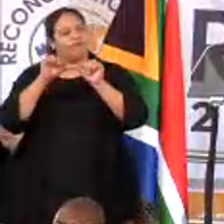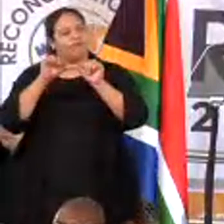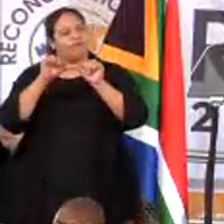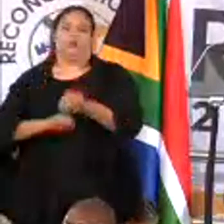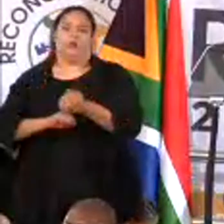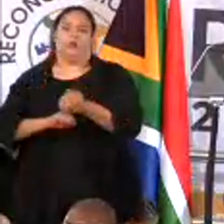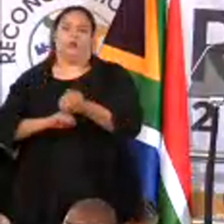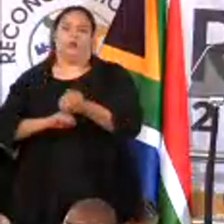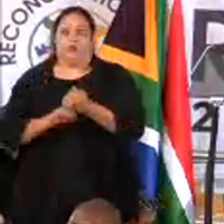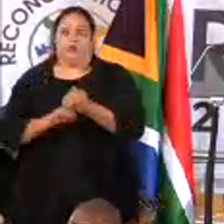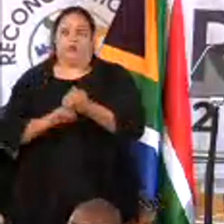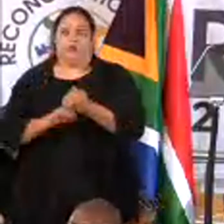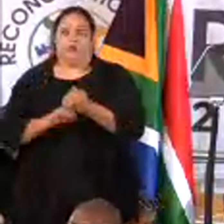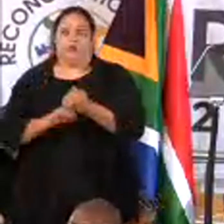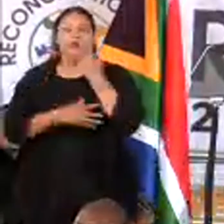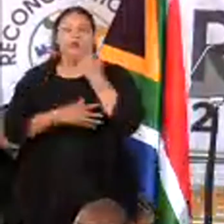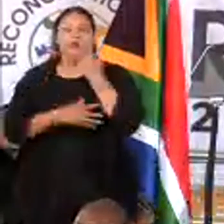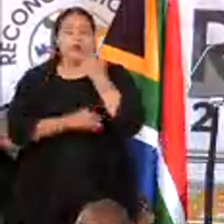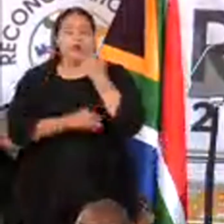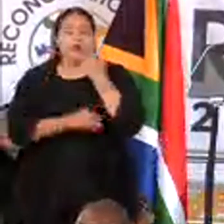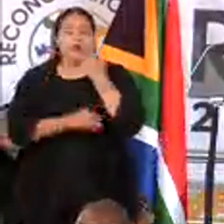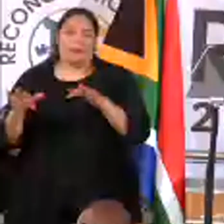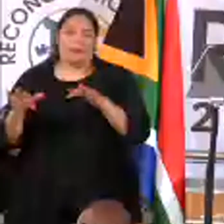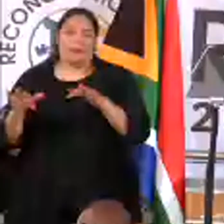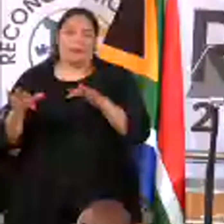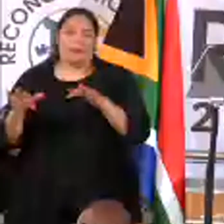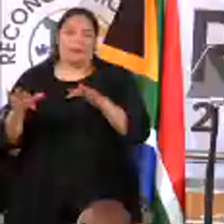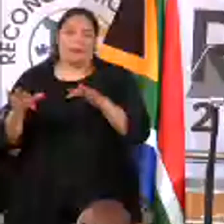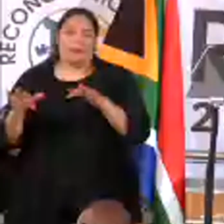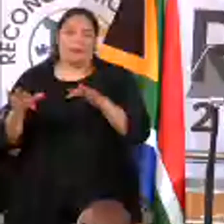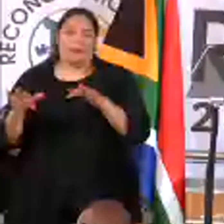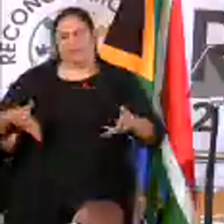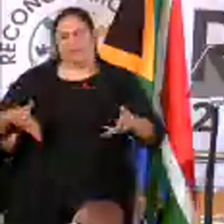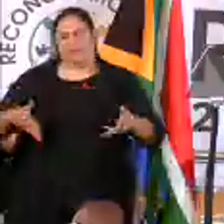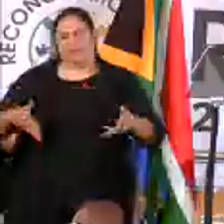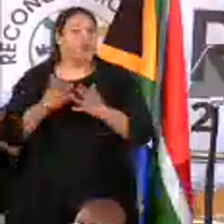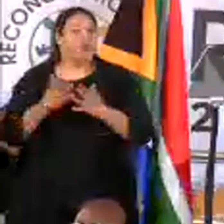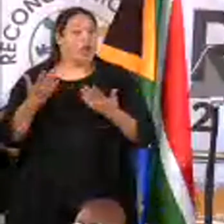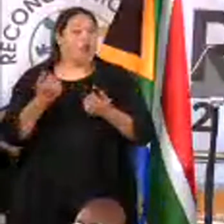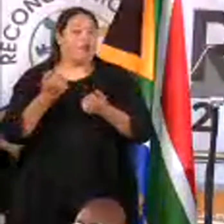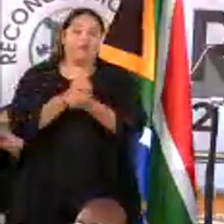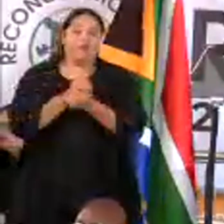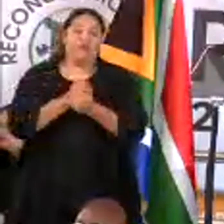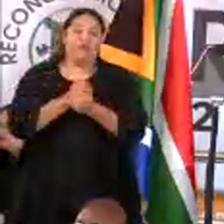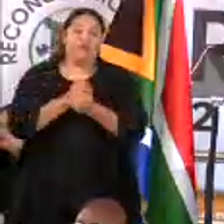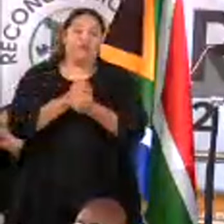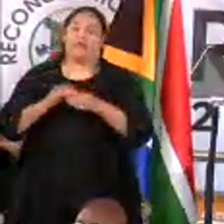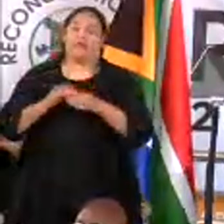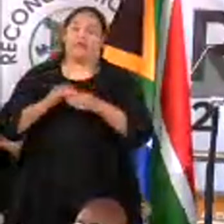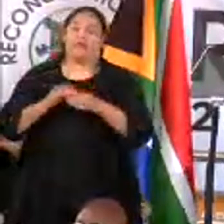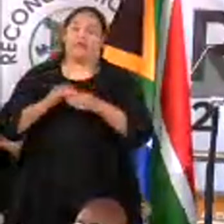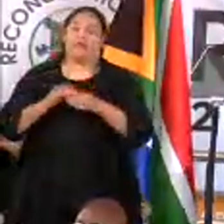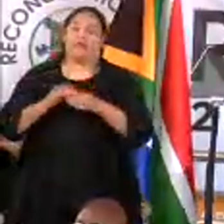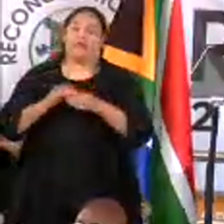support poor households in our country through free basic